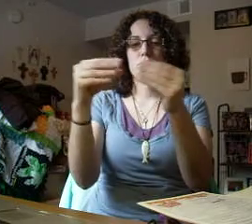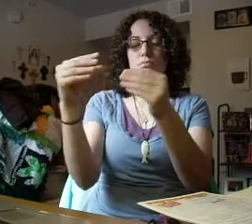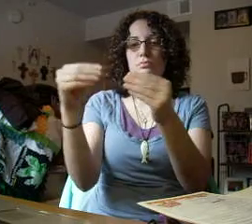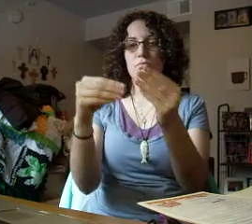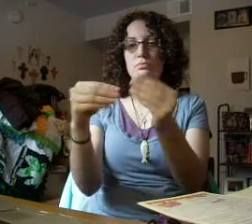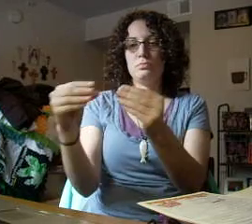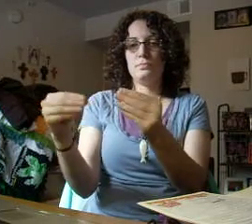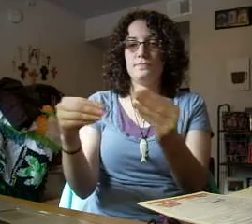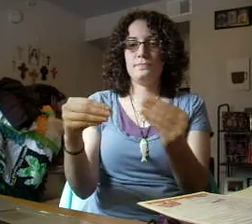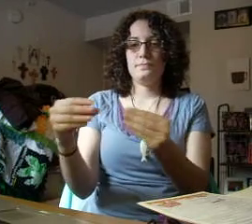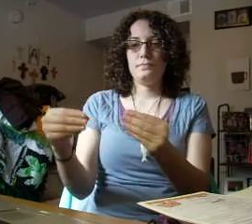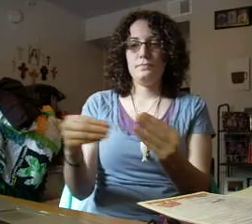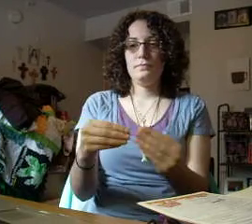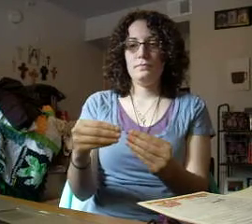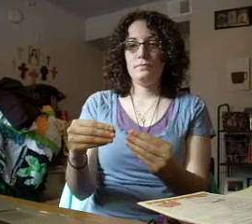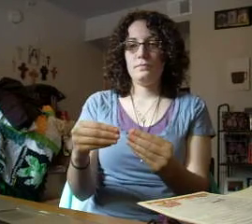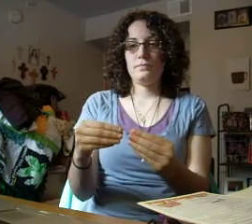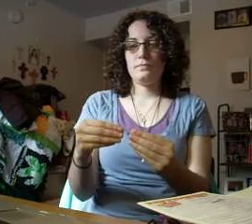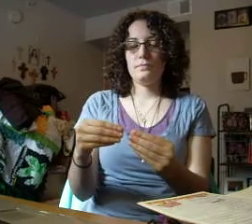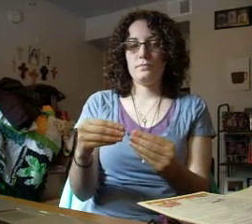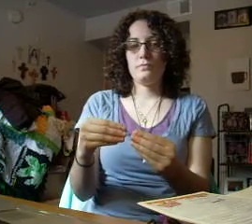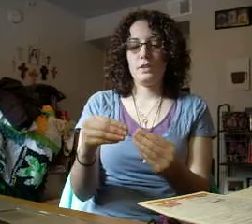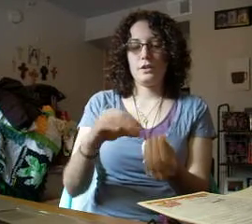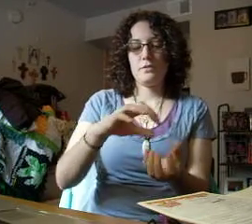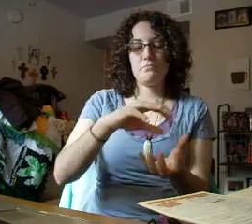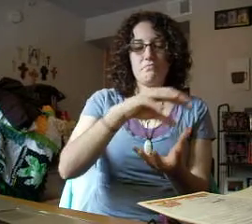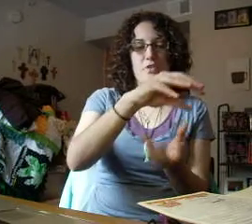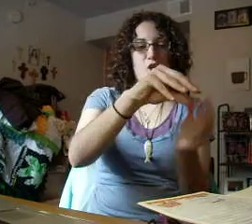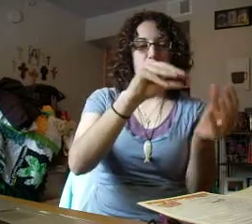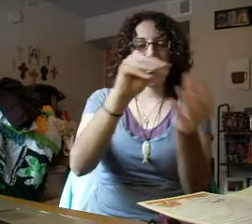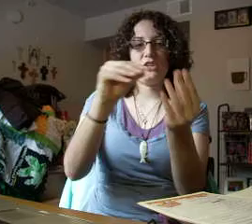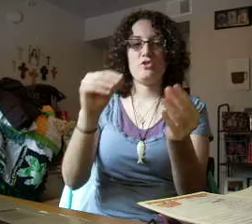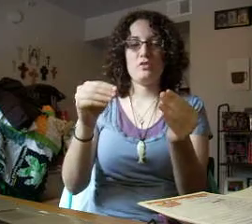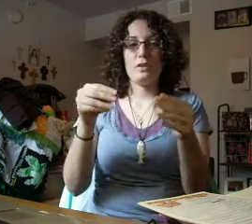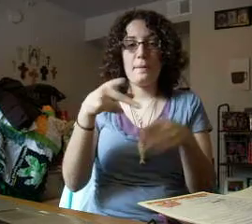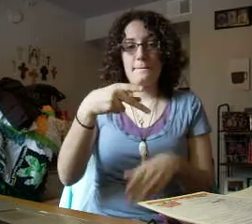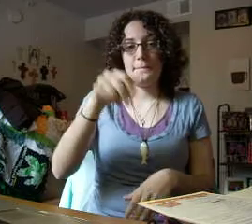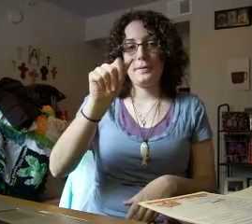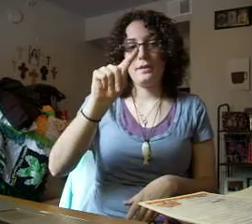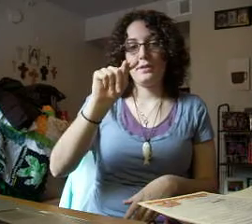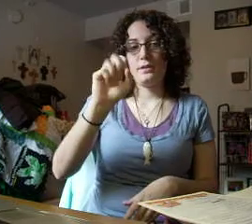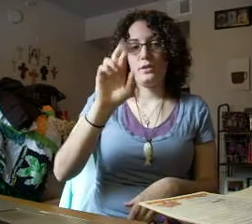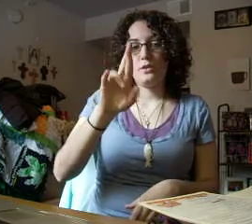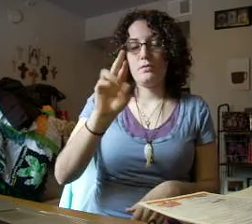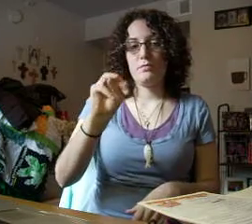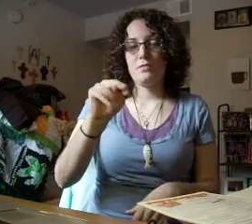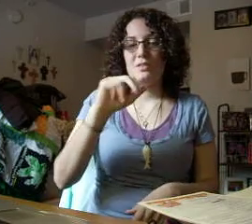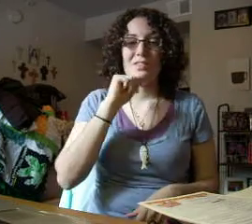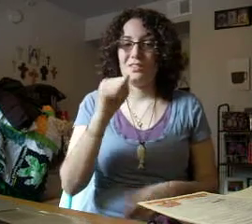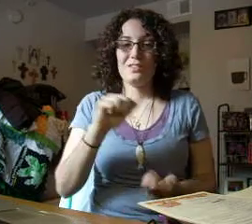and they are arranged in a specific pattern that does not change. The particles are held in plenitude.